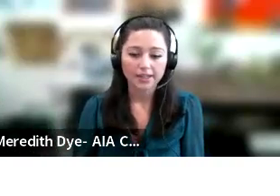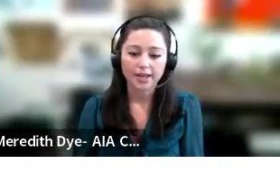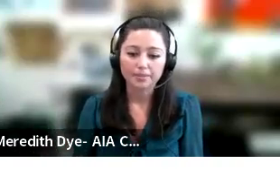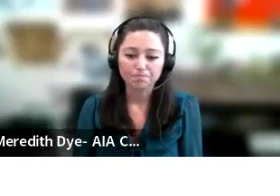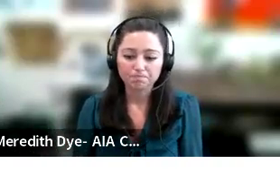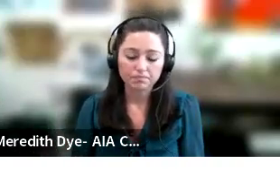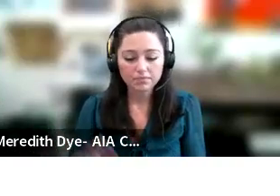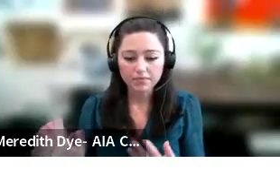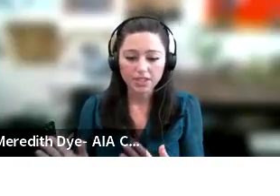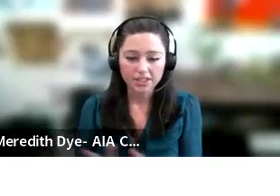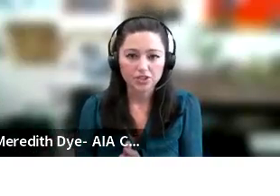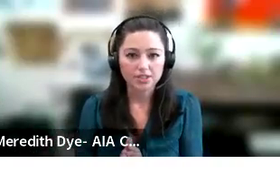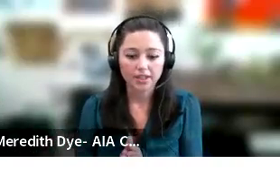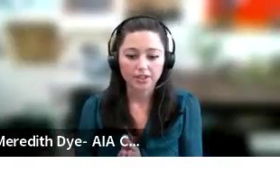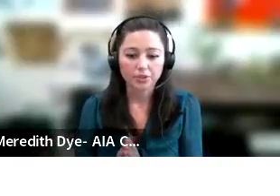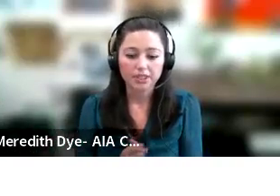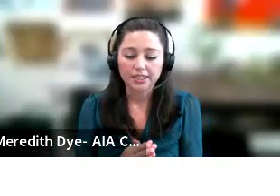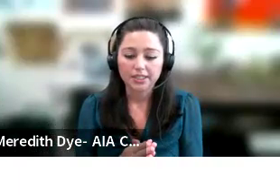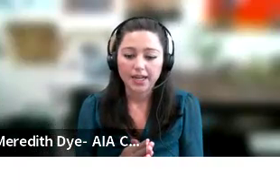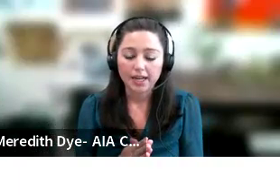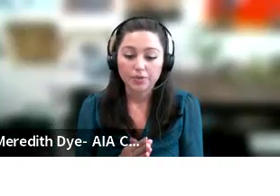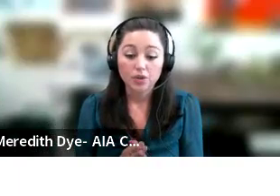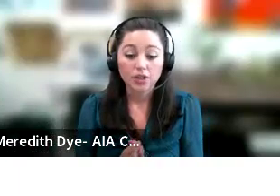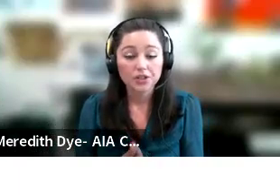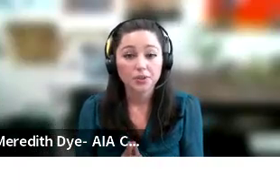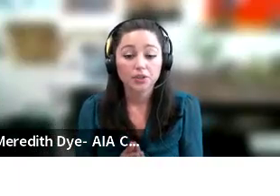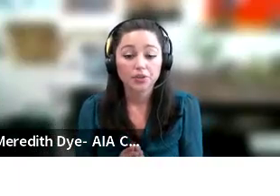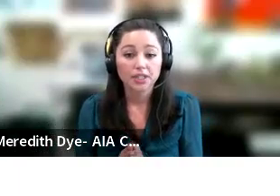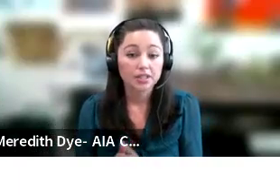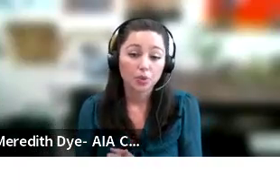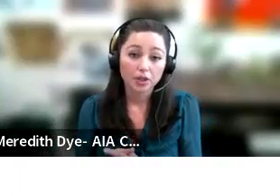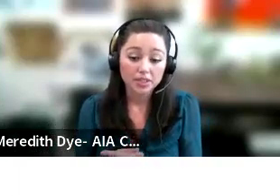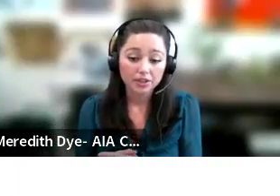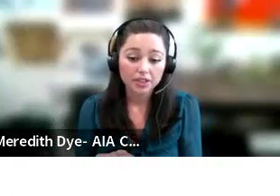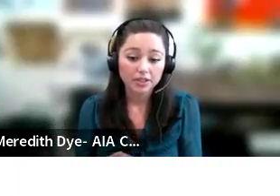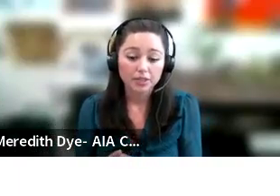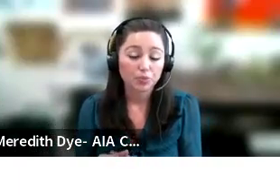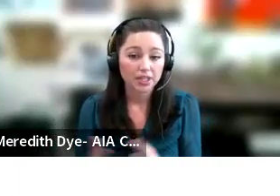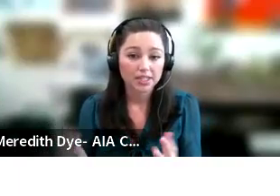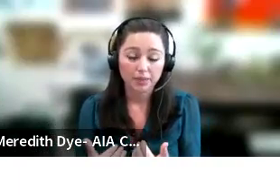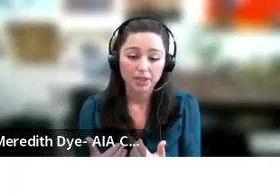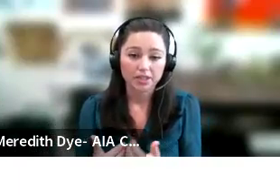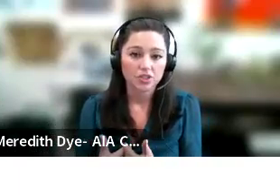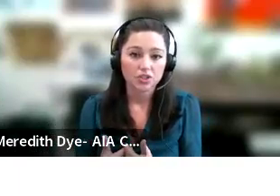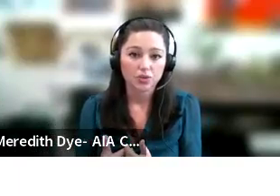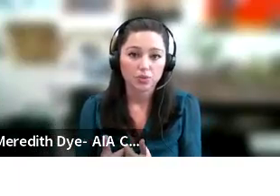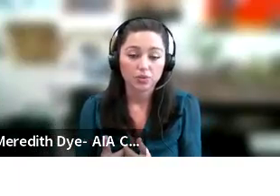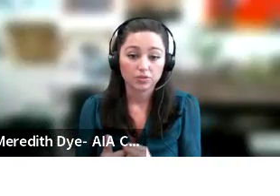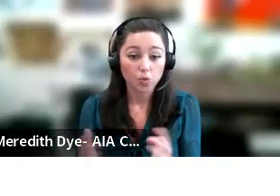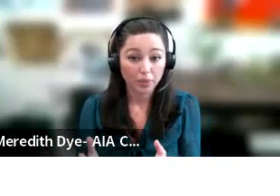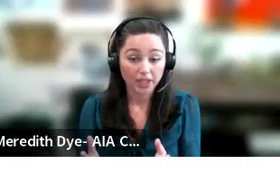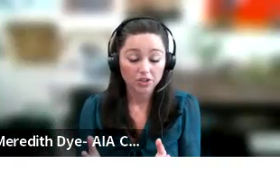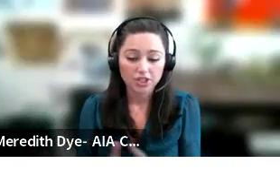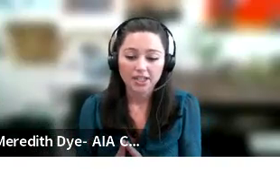that. That's just a side note. You can also include any support material, but please limit this